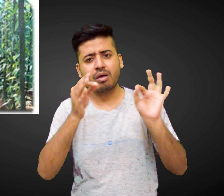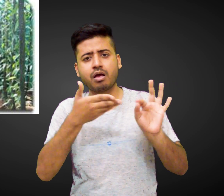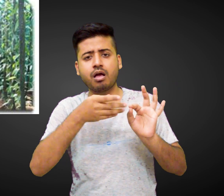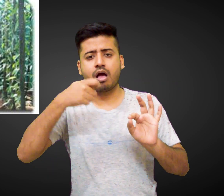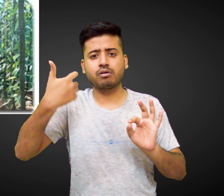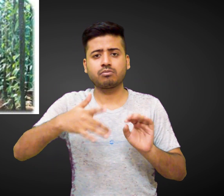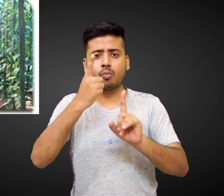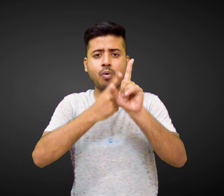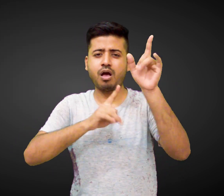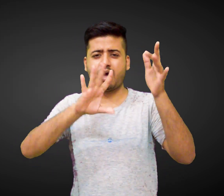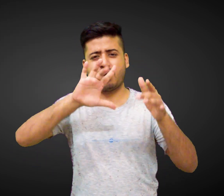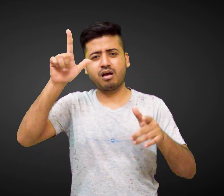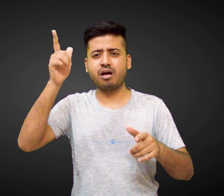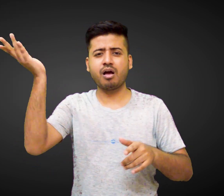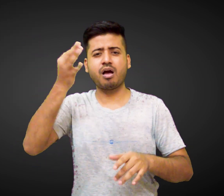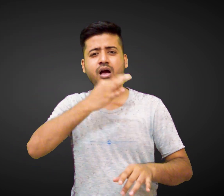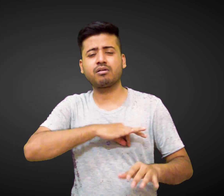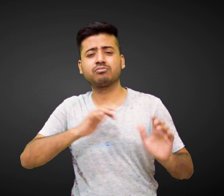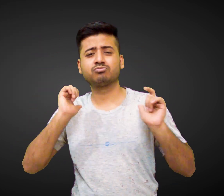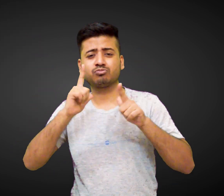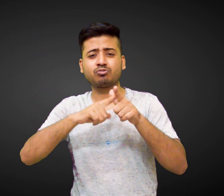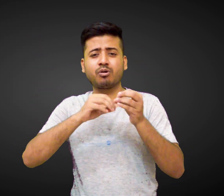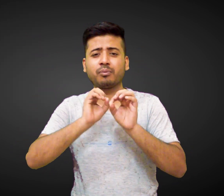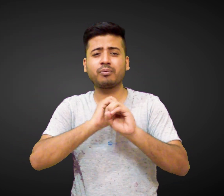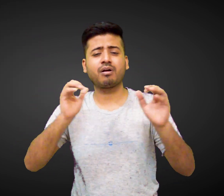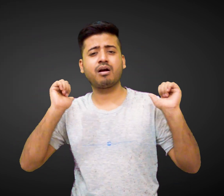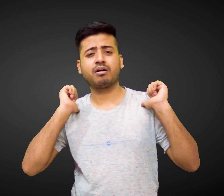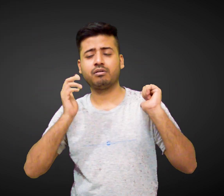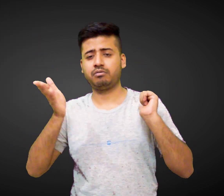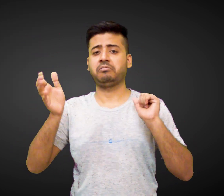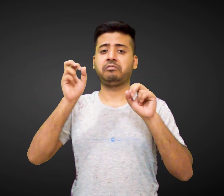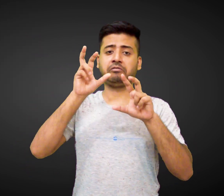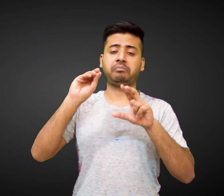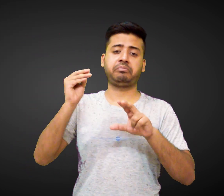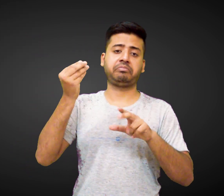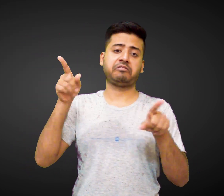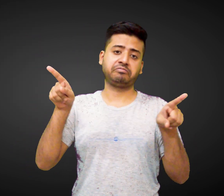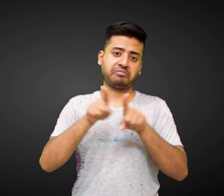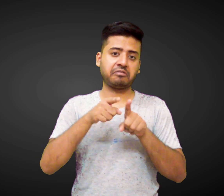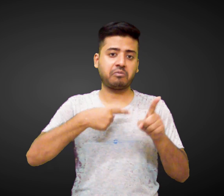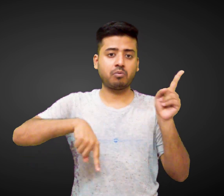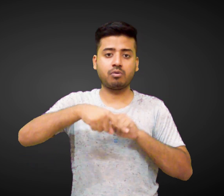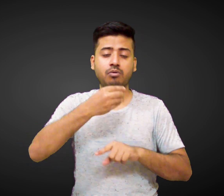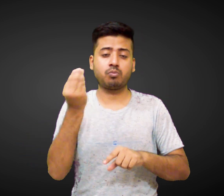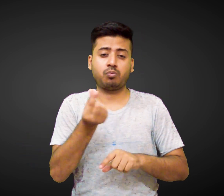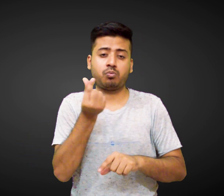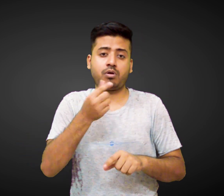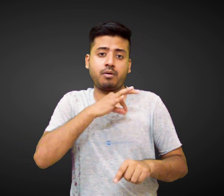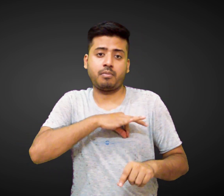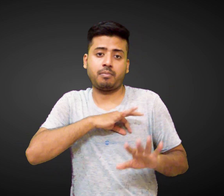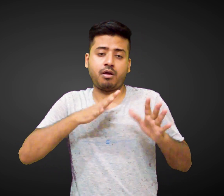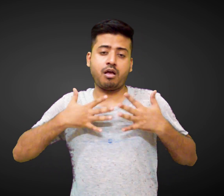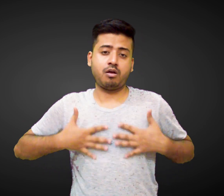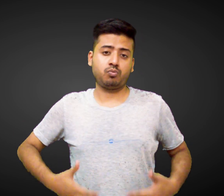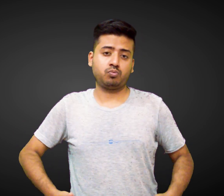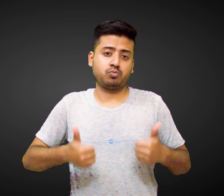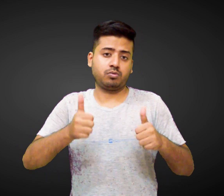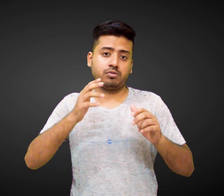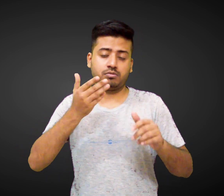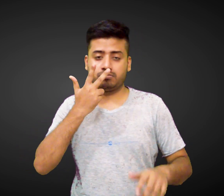production of serotonin and dopamine, known as feel-good hormones. Traditional uses. Historically, vanilla